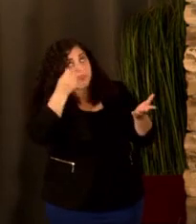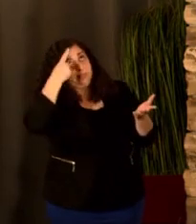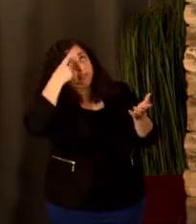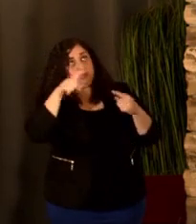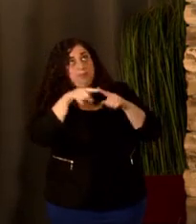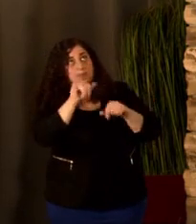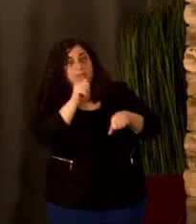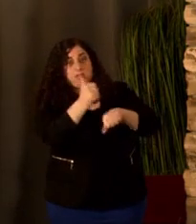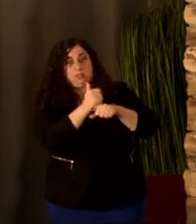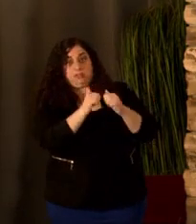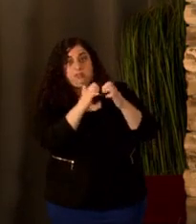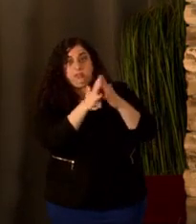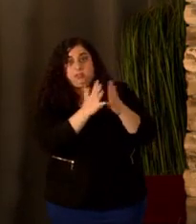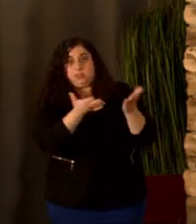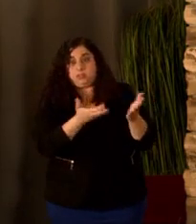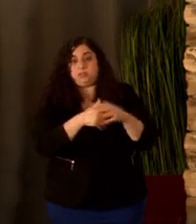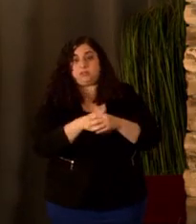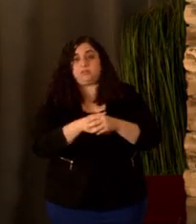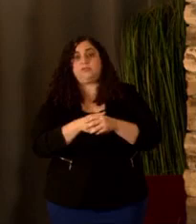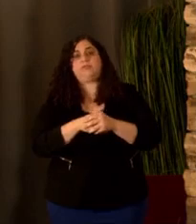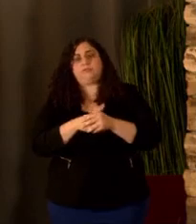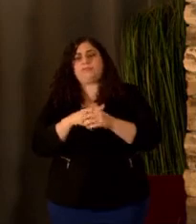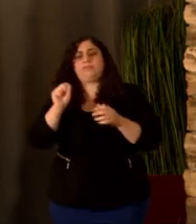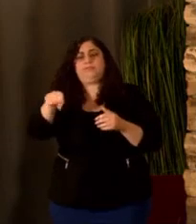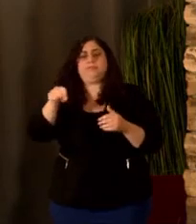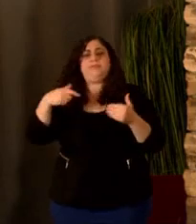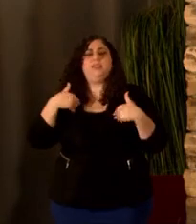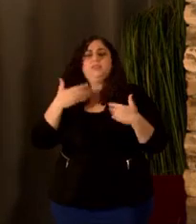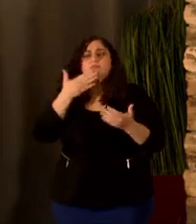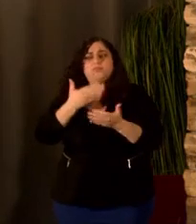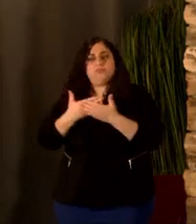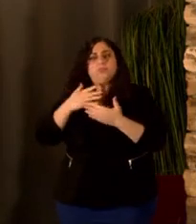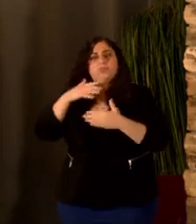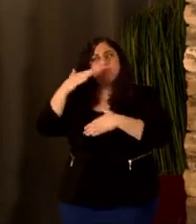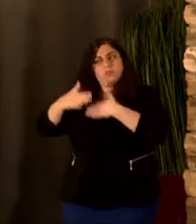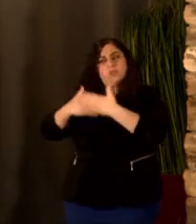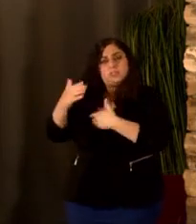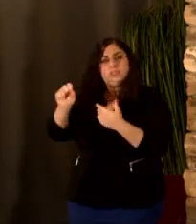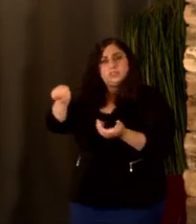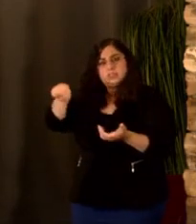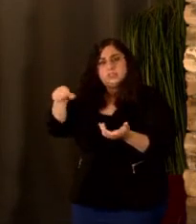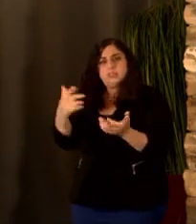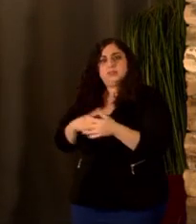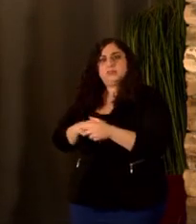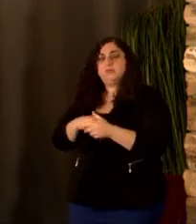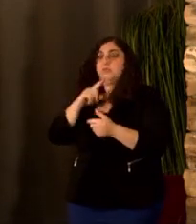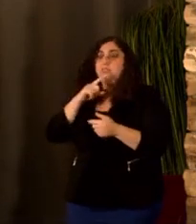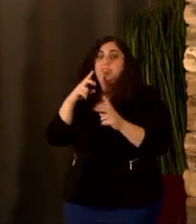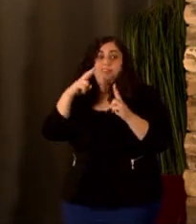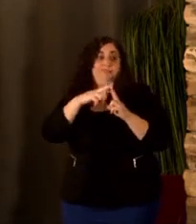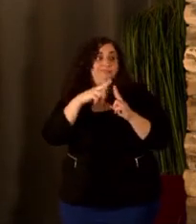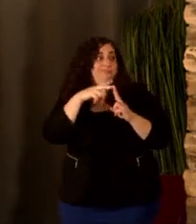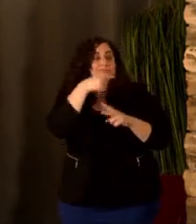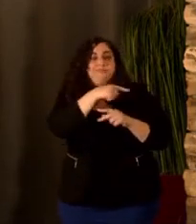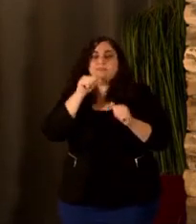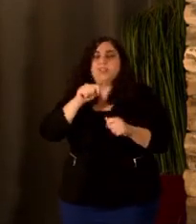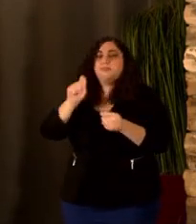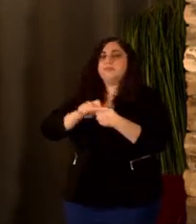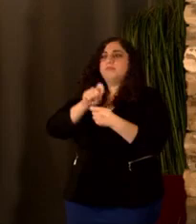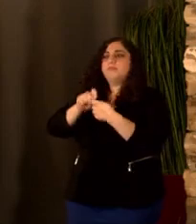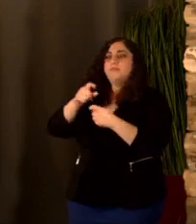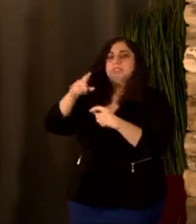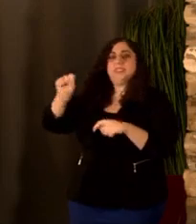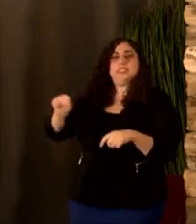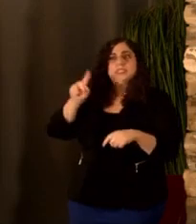this point, and the mayor and the supervisor can talk more about that specific to San Diego, which I think is only appropriate. But let me just